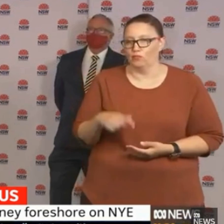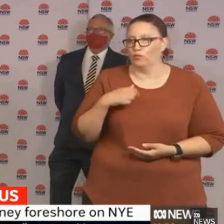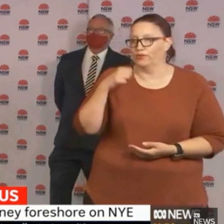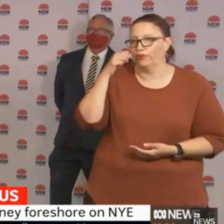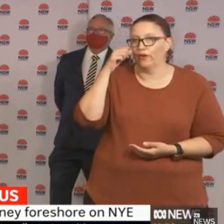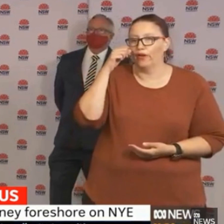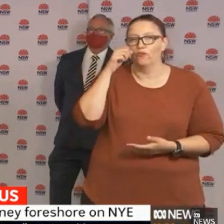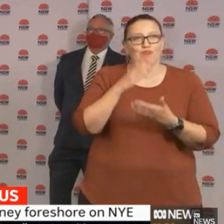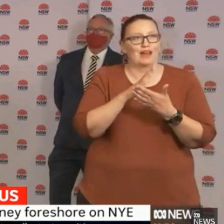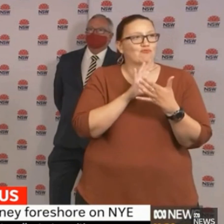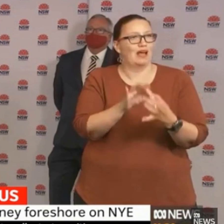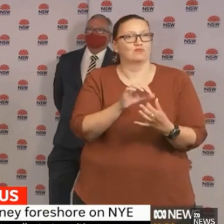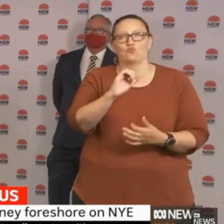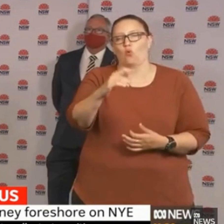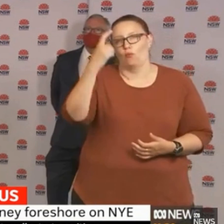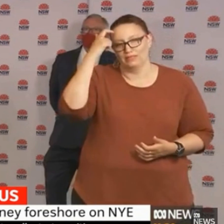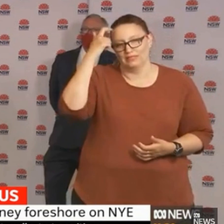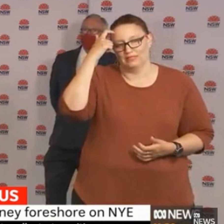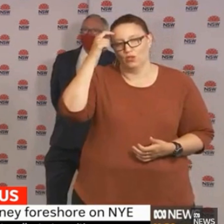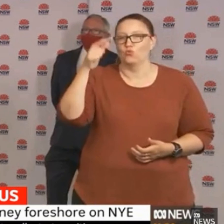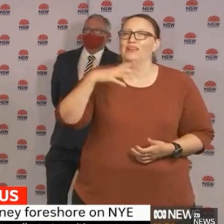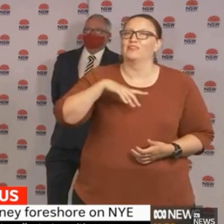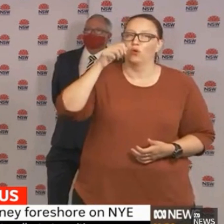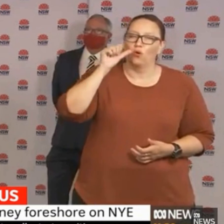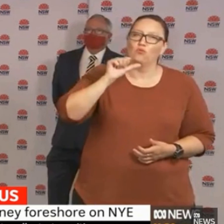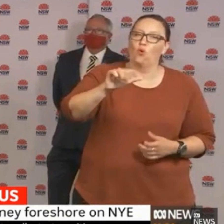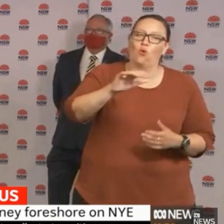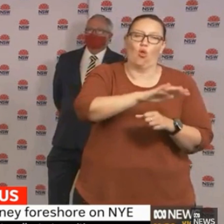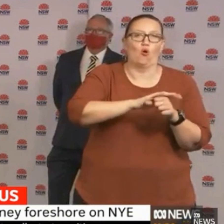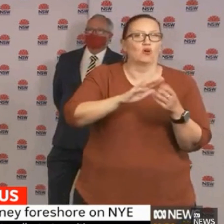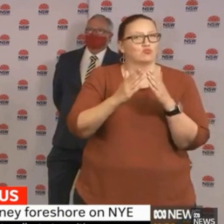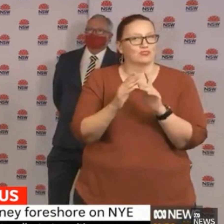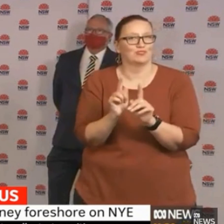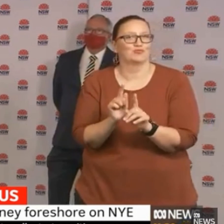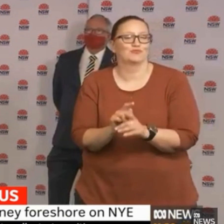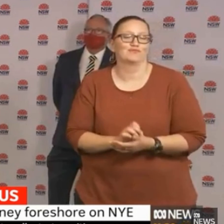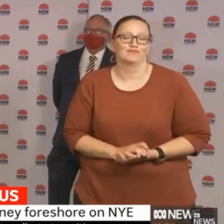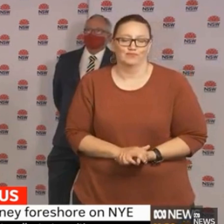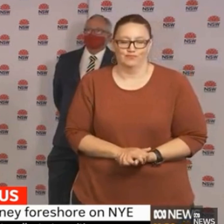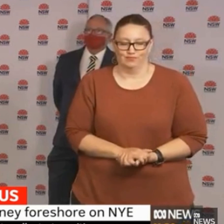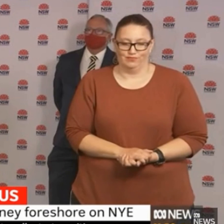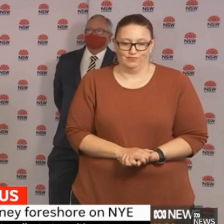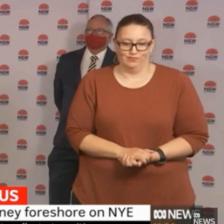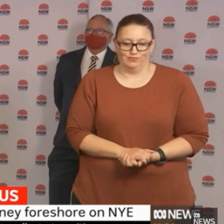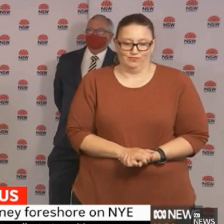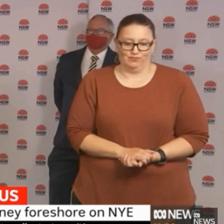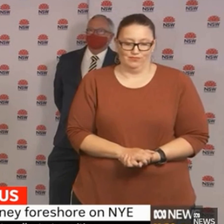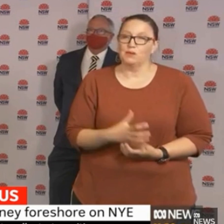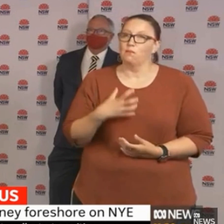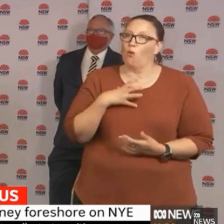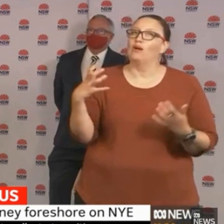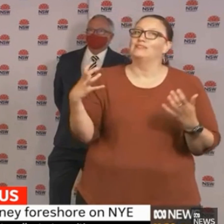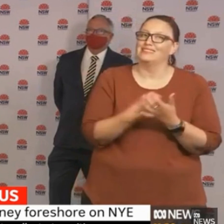that it comes down to common sense and it comes down to locals knowing their own local community. But can I stress Dr. Chant's advice? It's much safer to